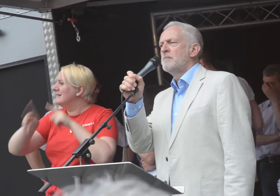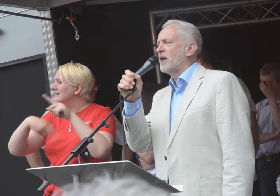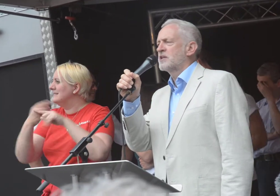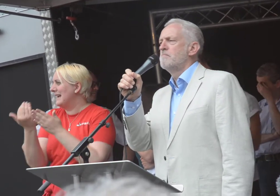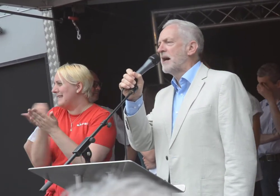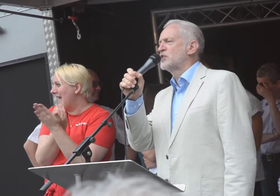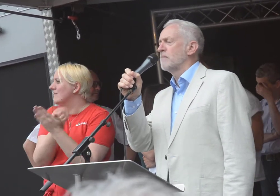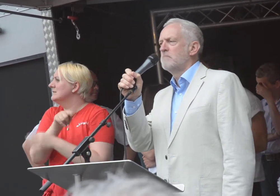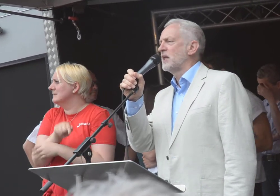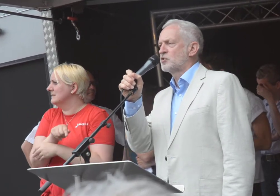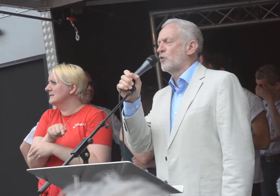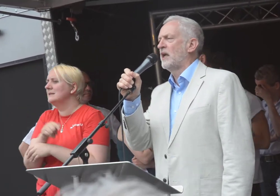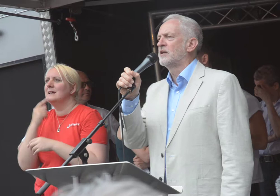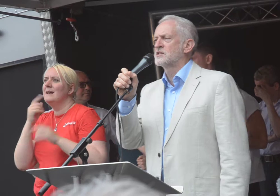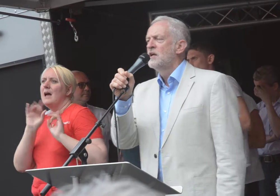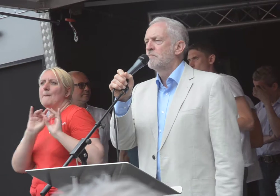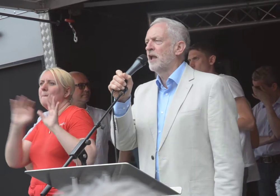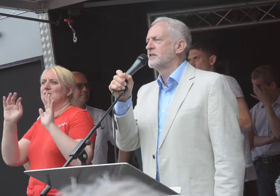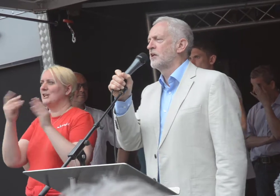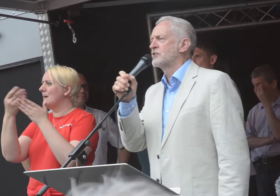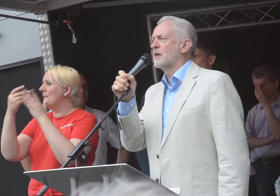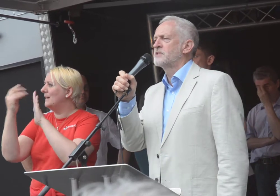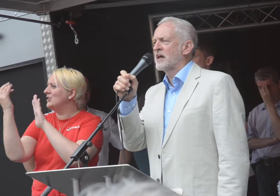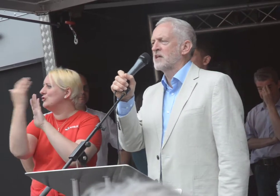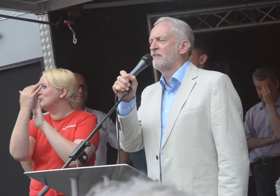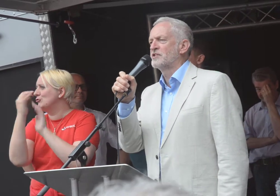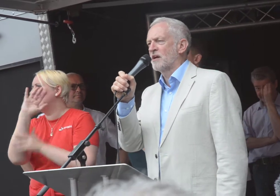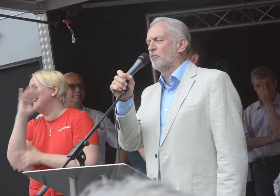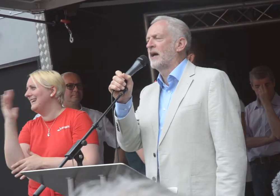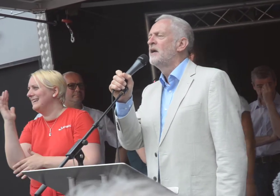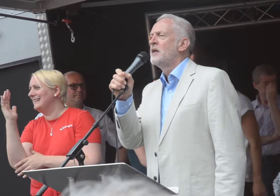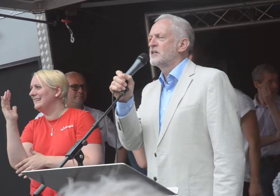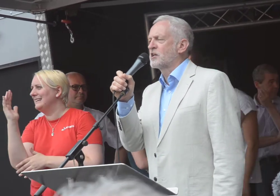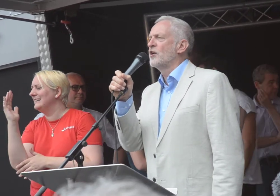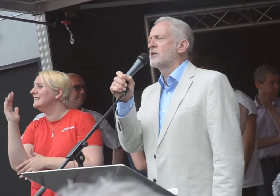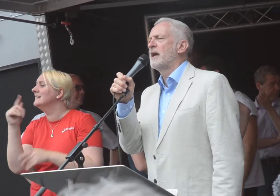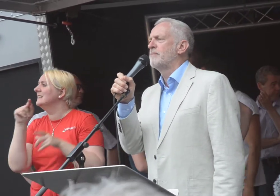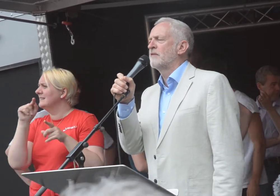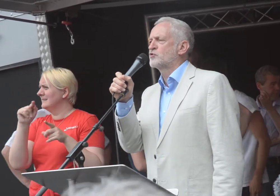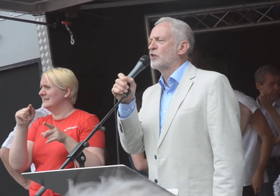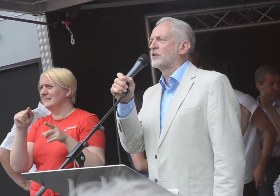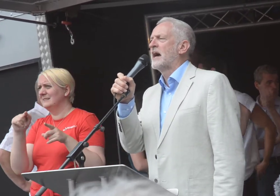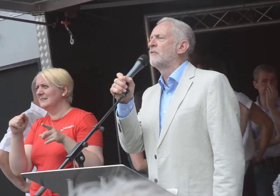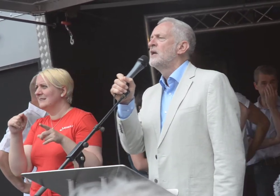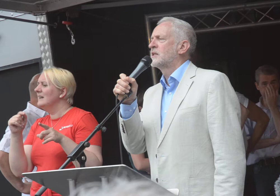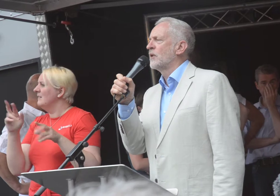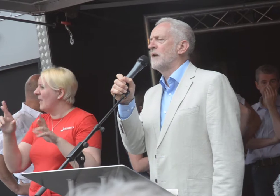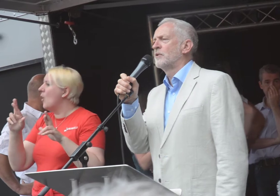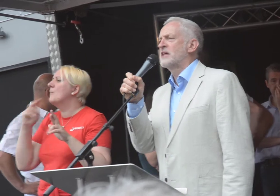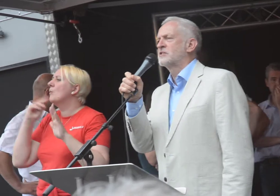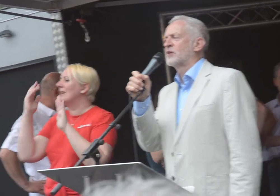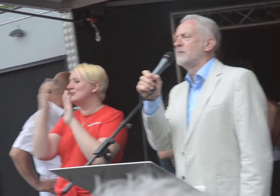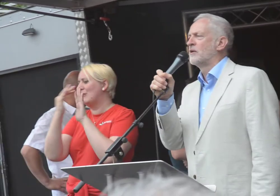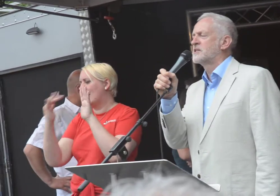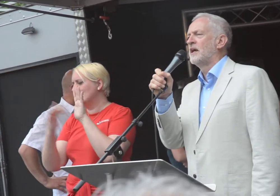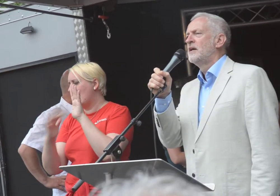other, by some magic money tree that's planted on some tax haven somewhere, there's going to be a bit of trickle down that will help the